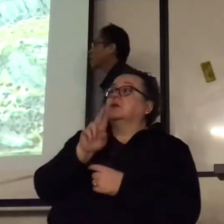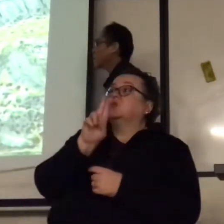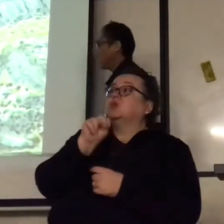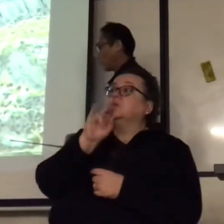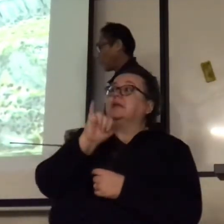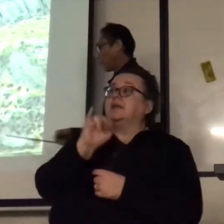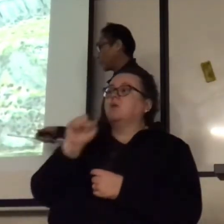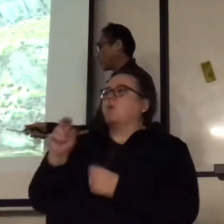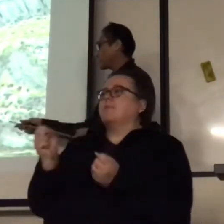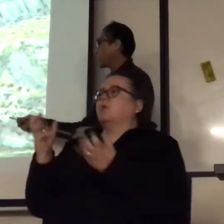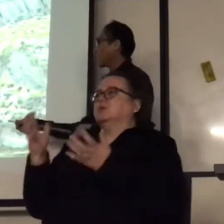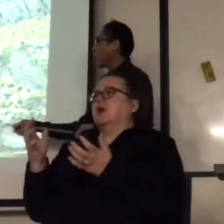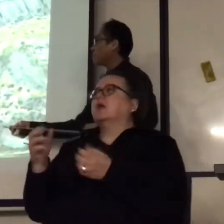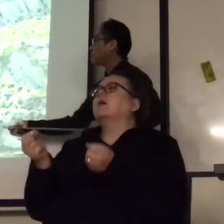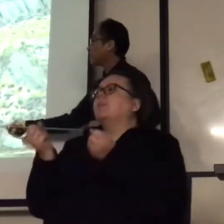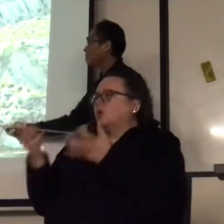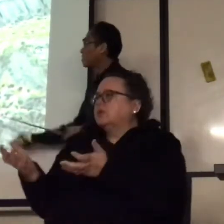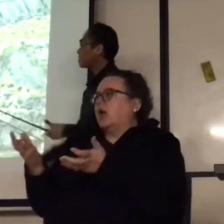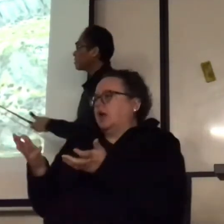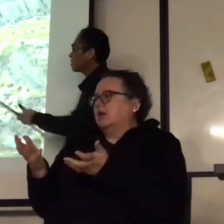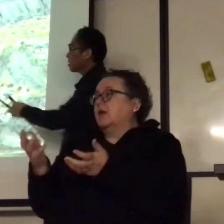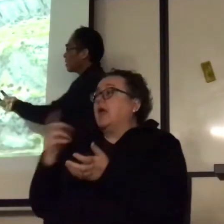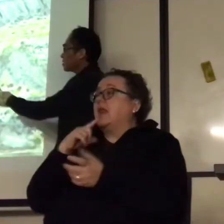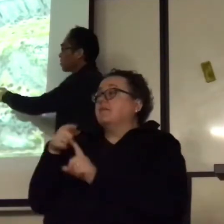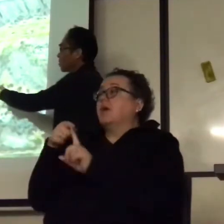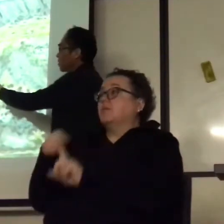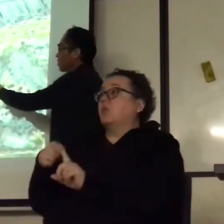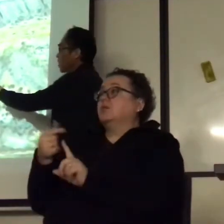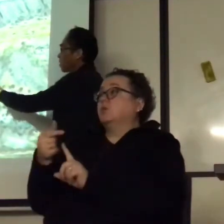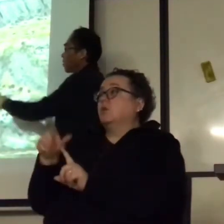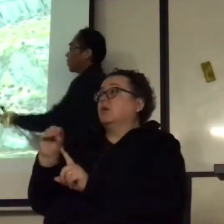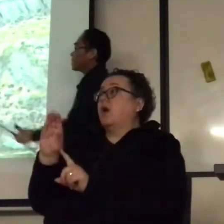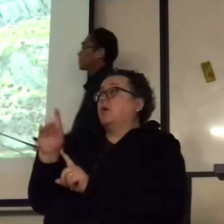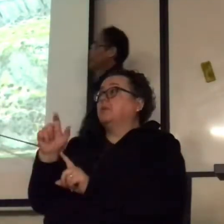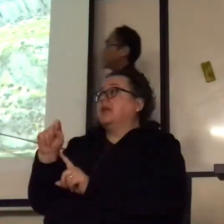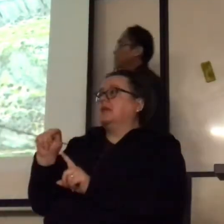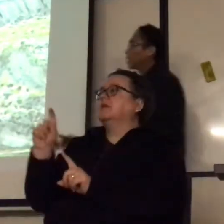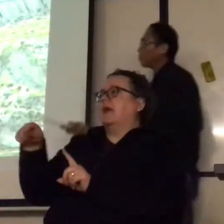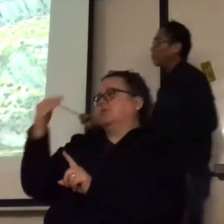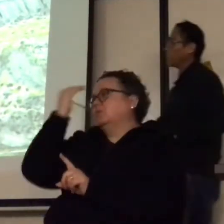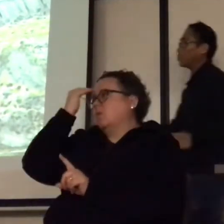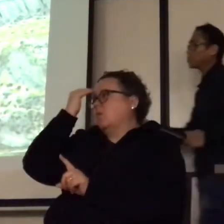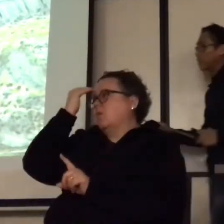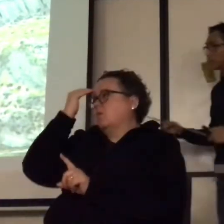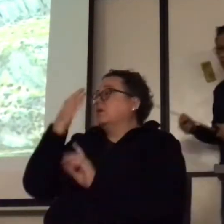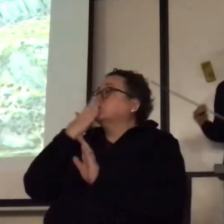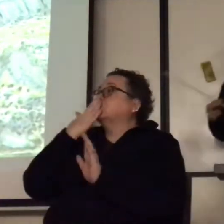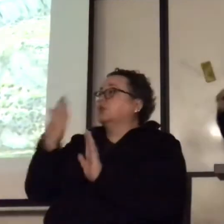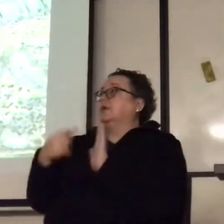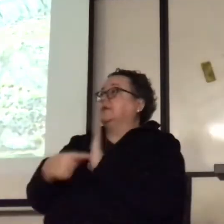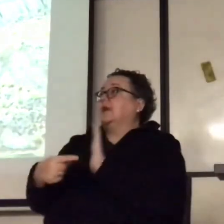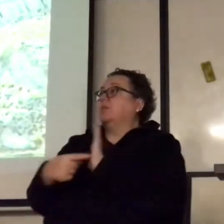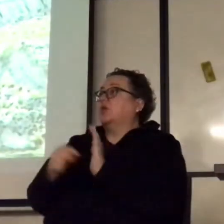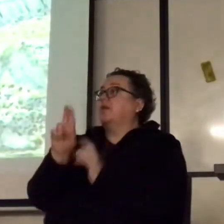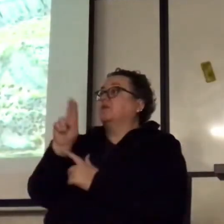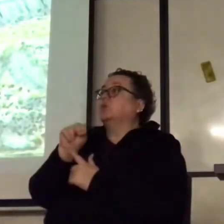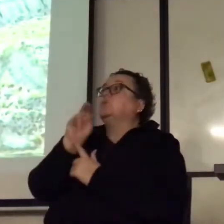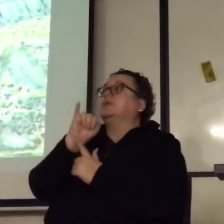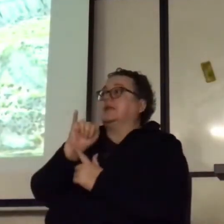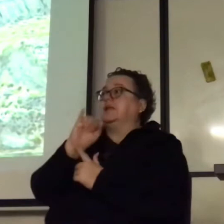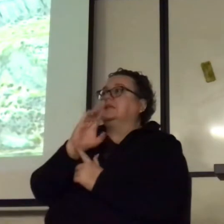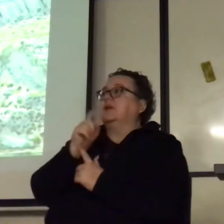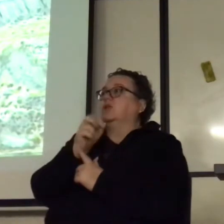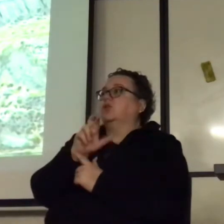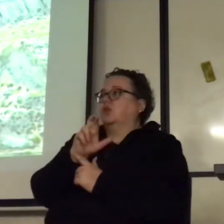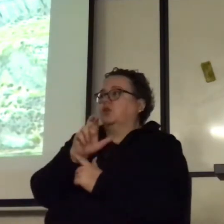right? And if I point to the single goblet cell, that's the only thing you got to know. That's a good example of a unicellular